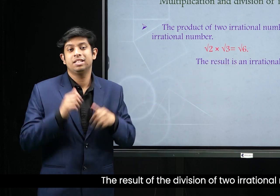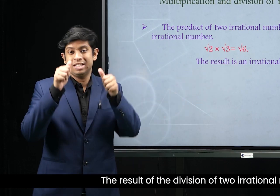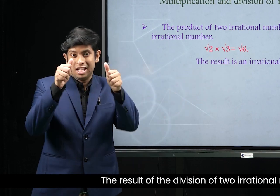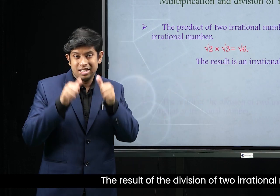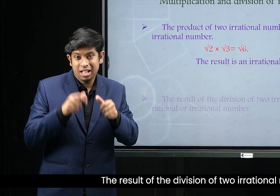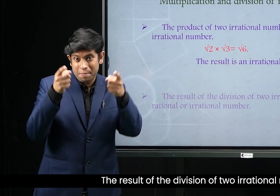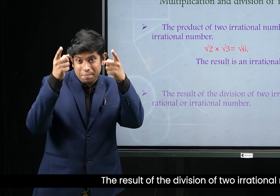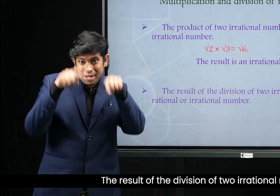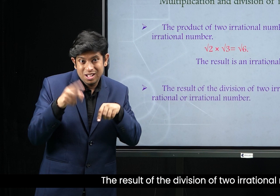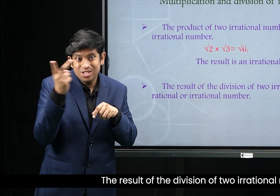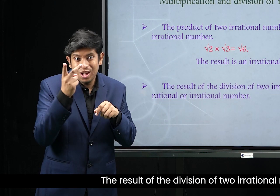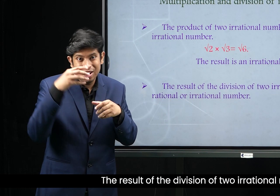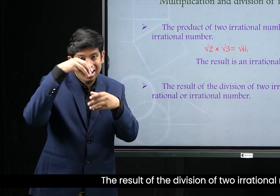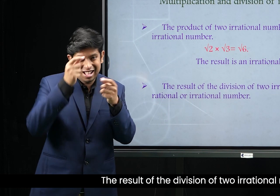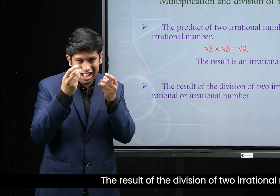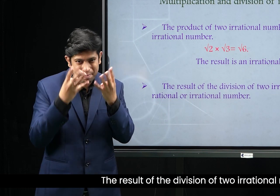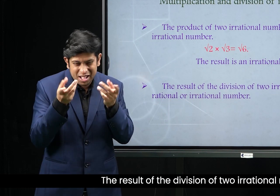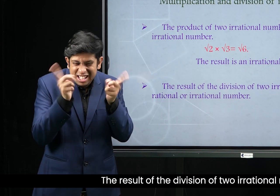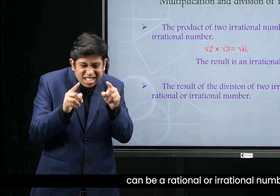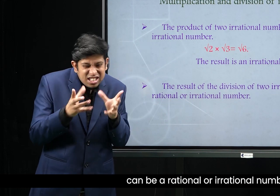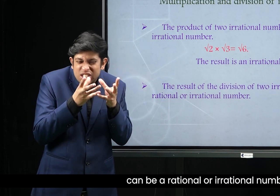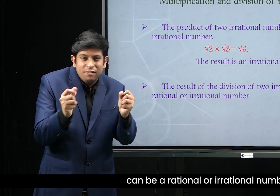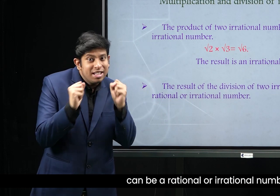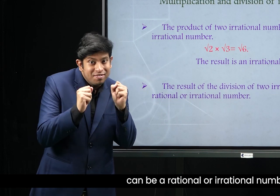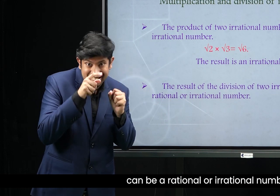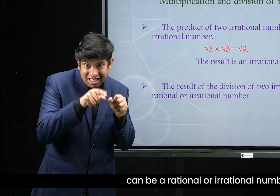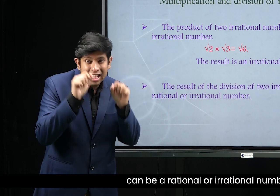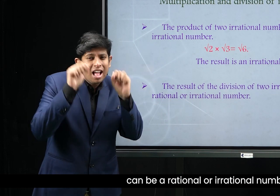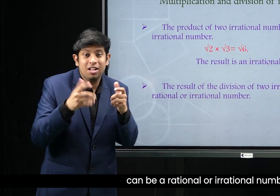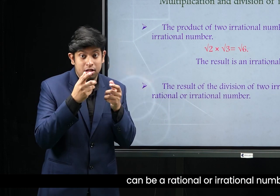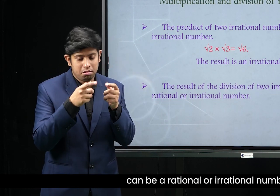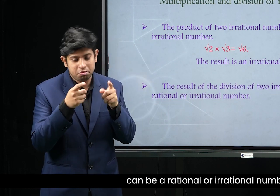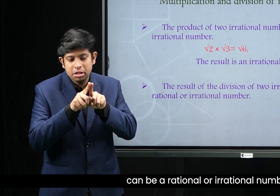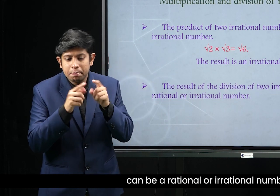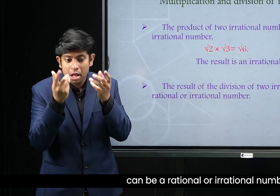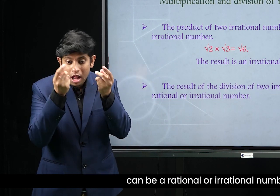The result of the division of two irrational numbers can be a rational or irrational number.